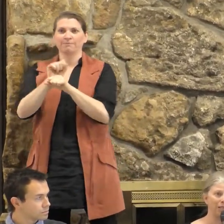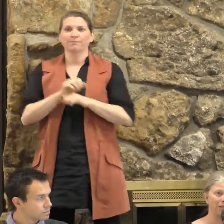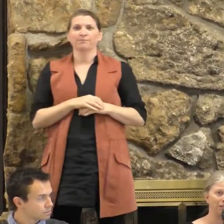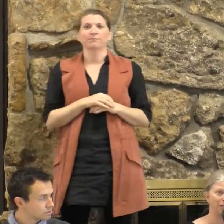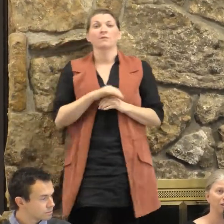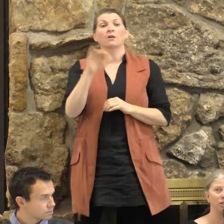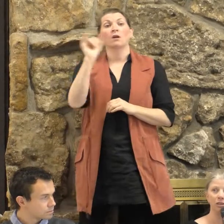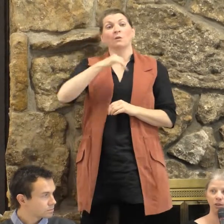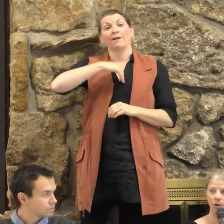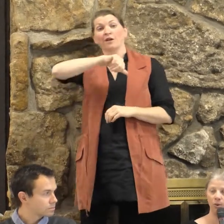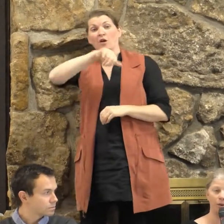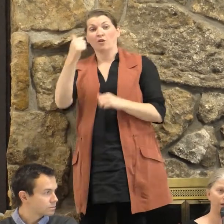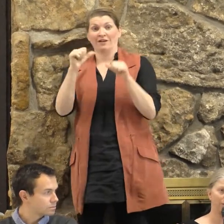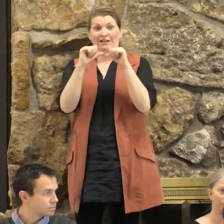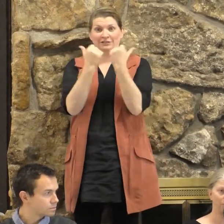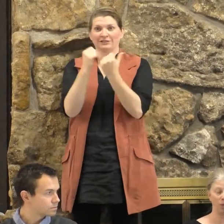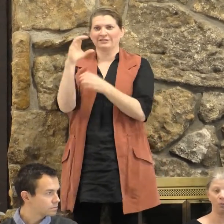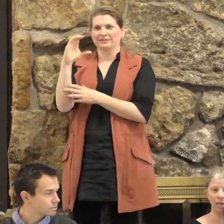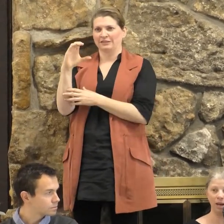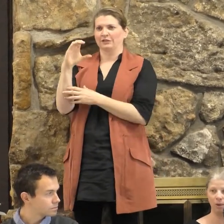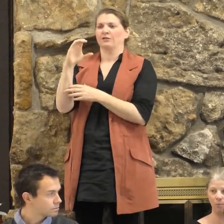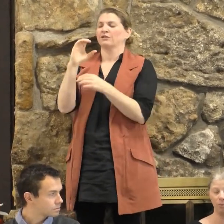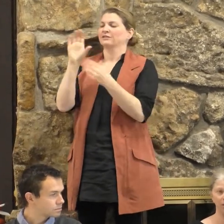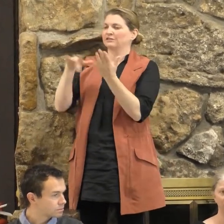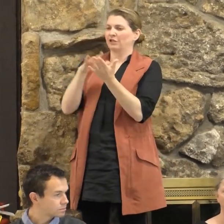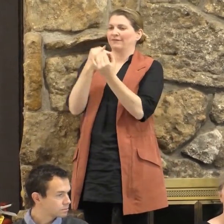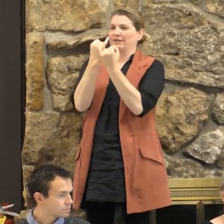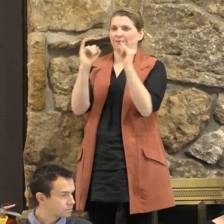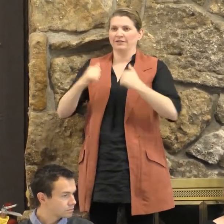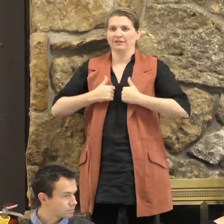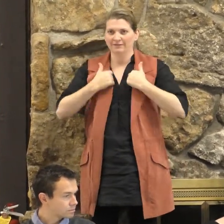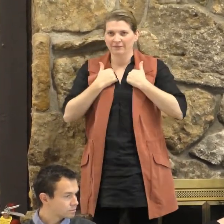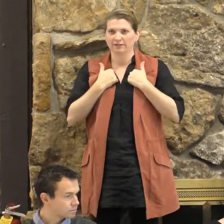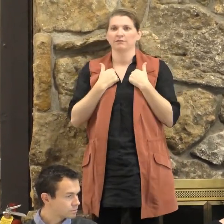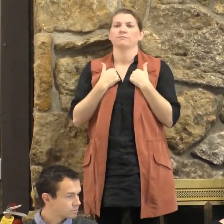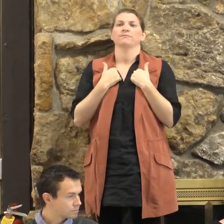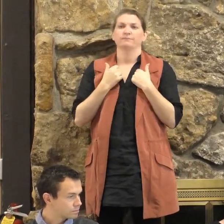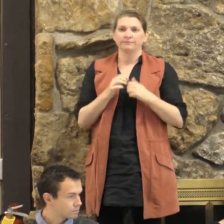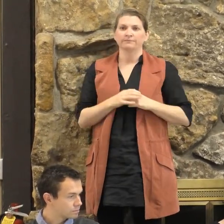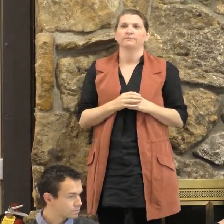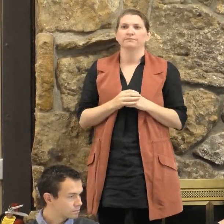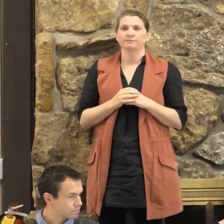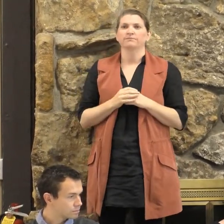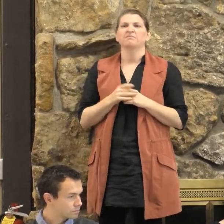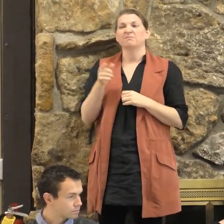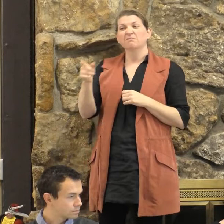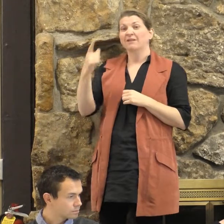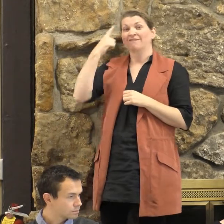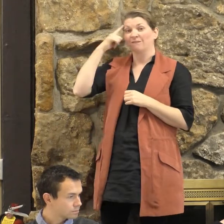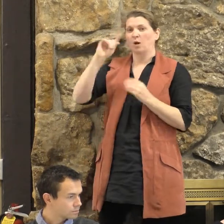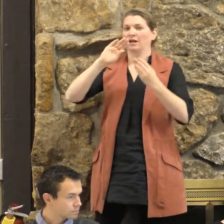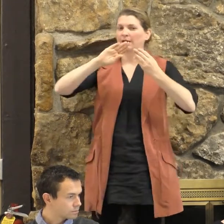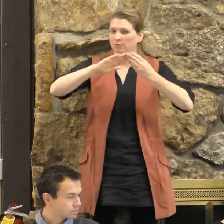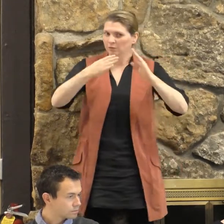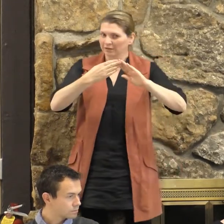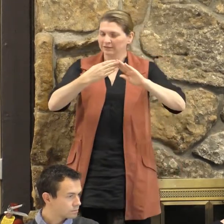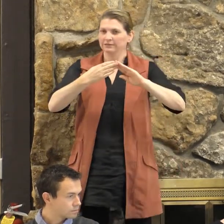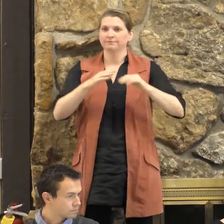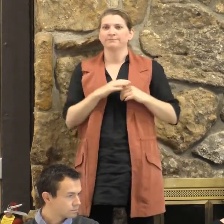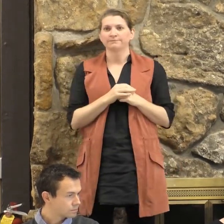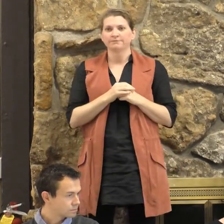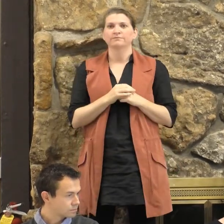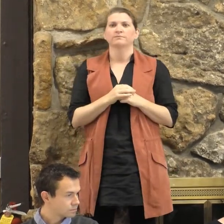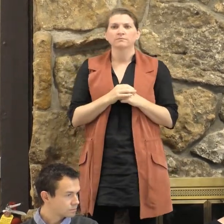community piece. So we help with getting items that for deaf and hard of